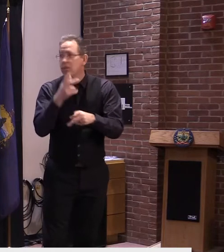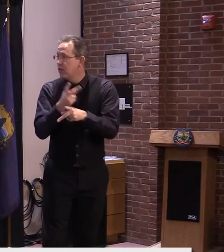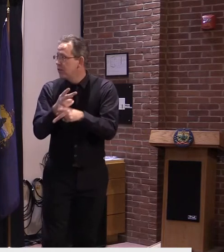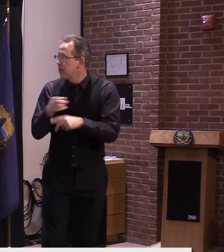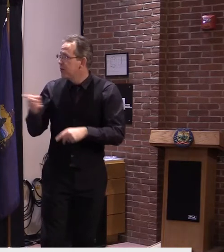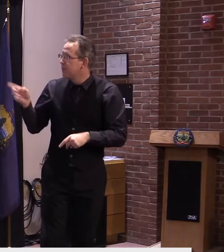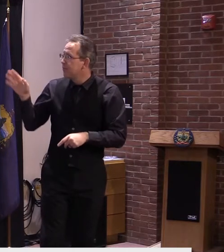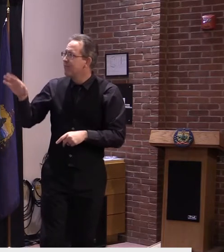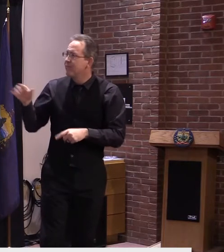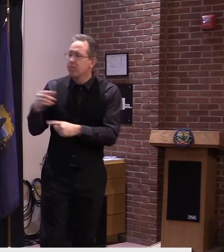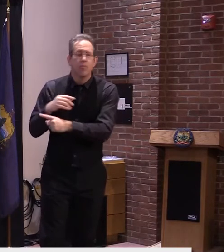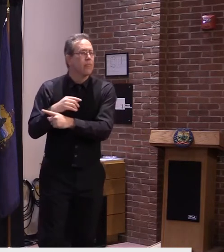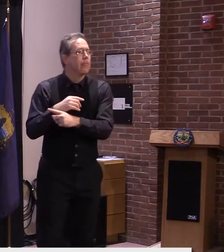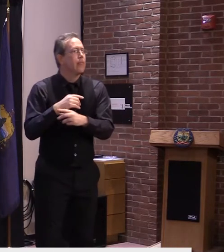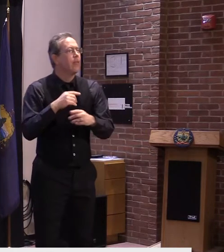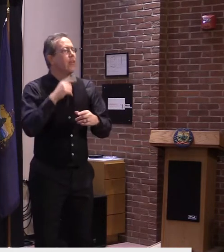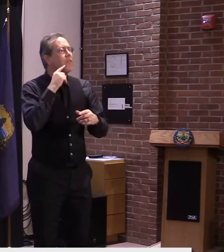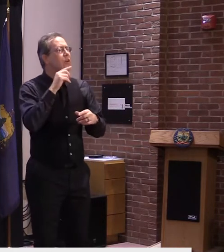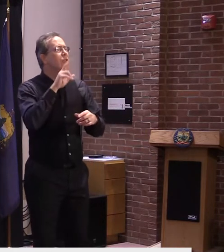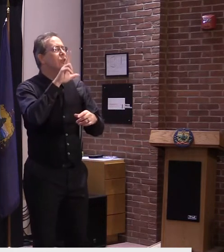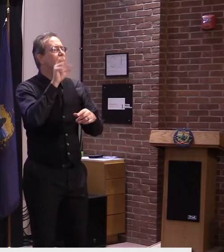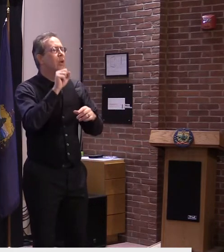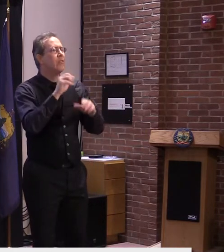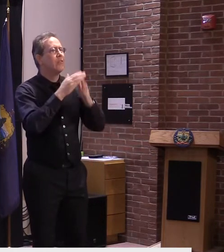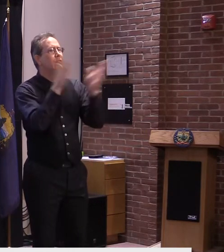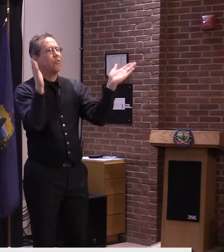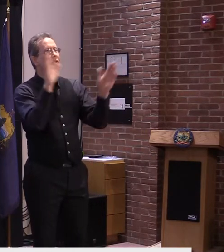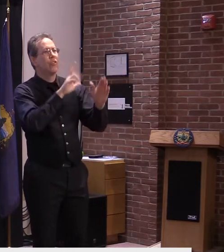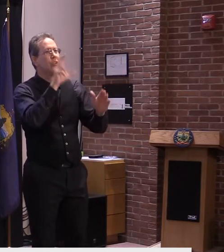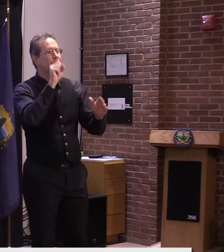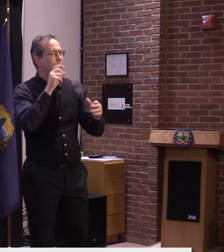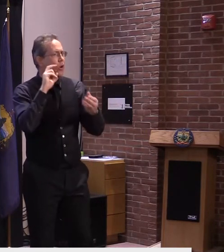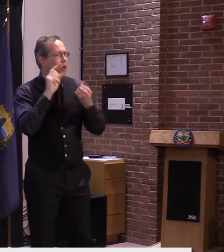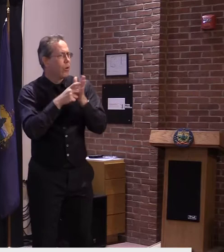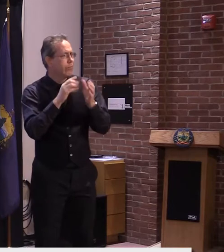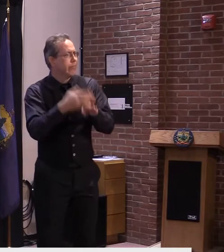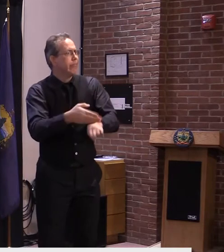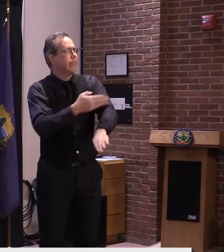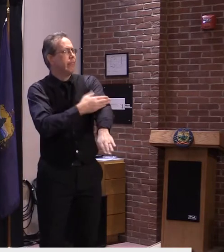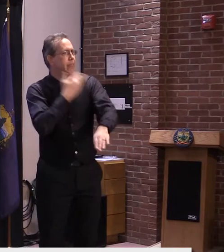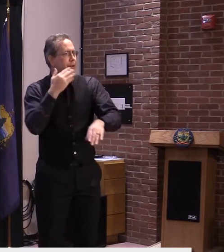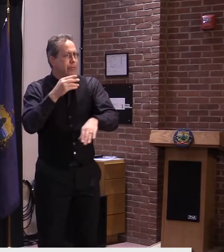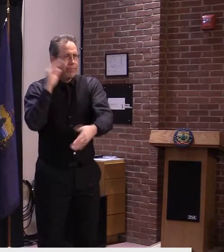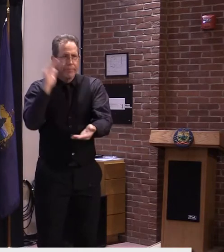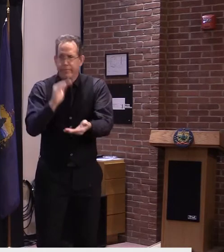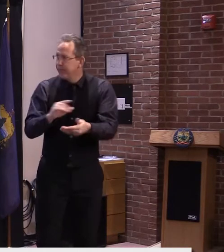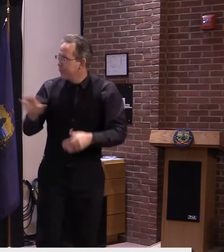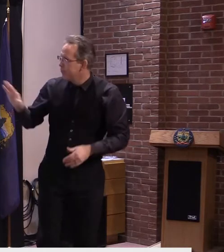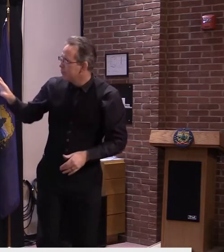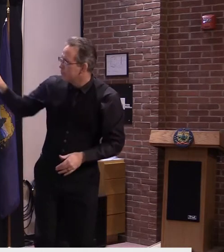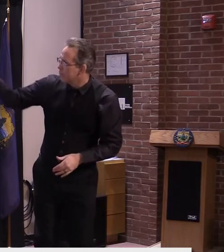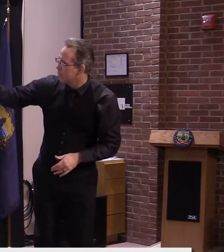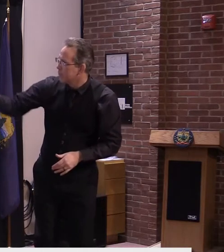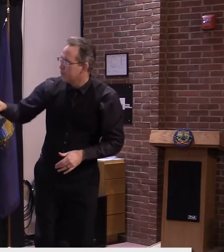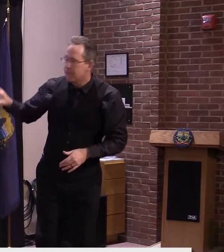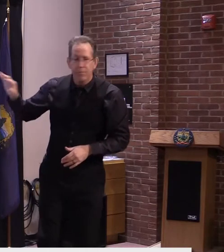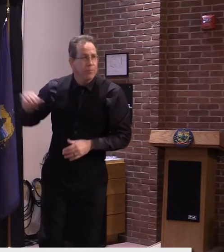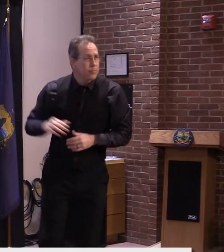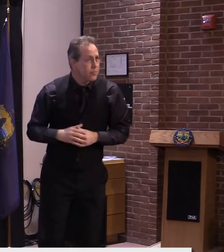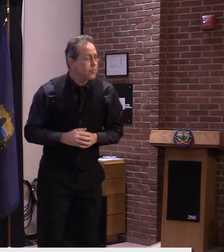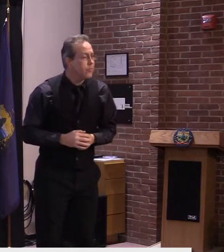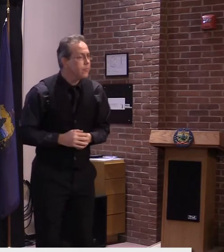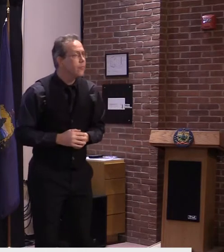campuses are seeing their cases go down as well. On the next slide, you'll see that these improvements are not limited to